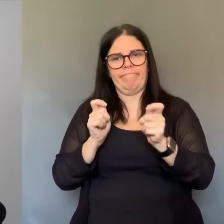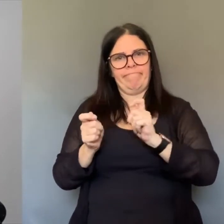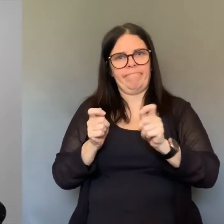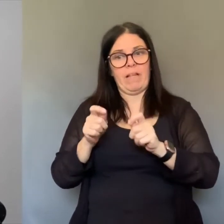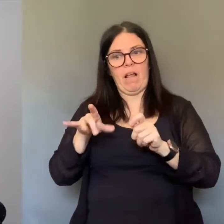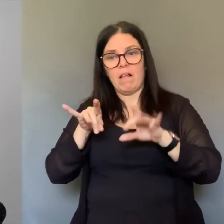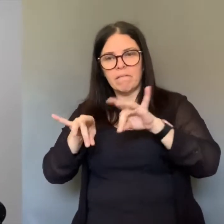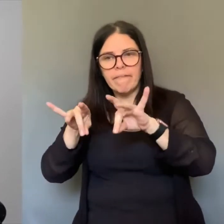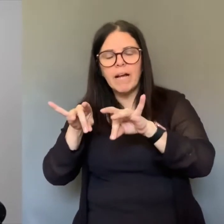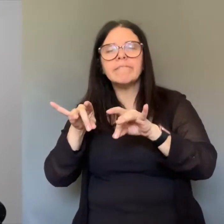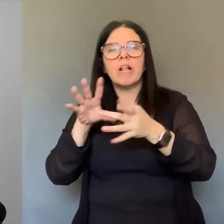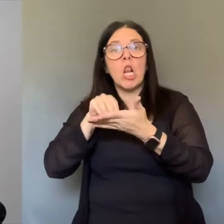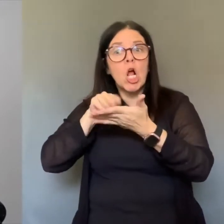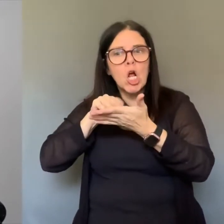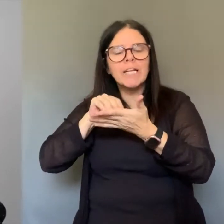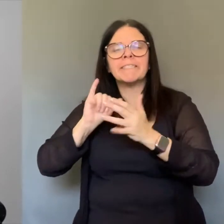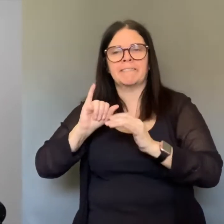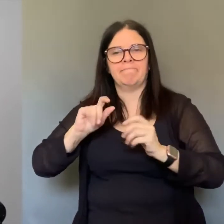testing protocol.